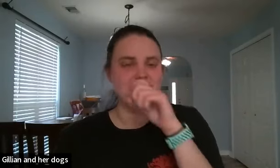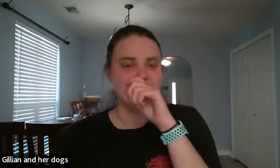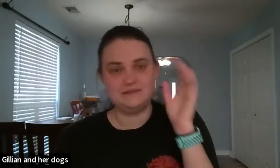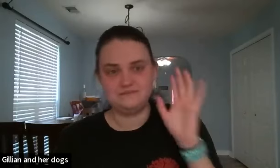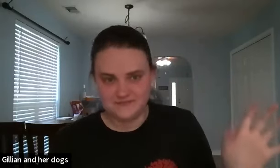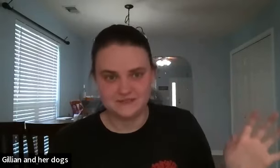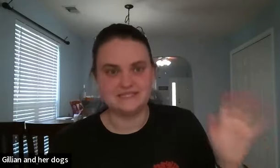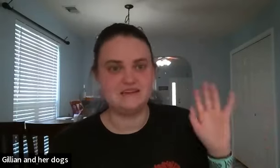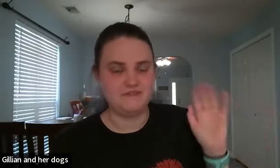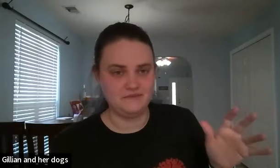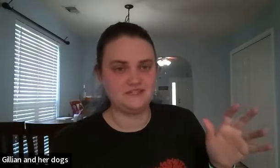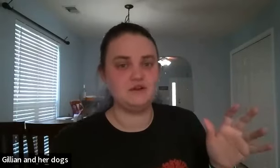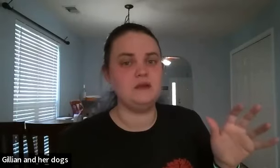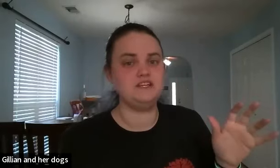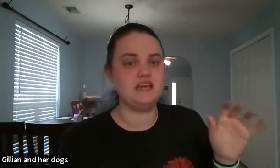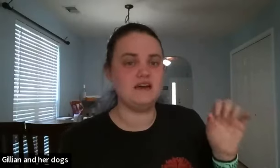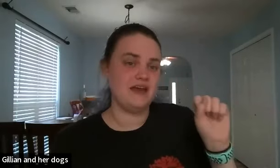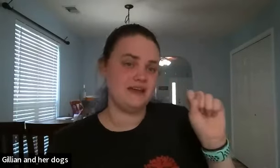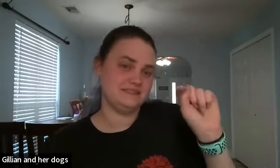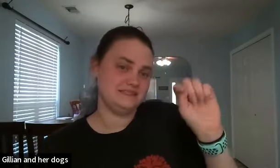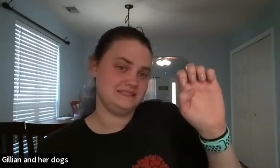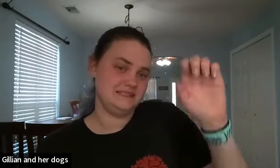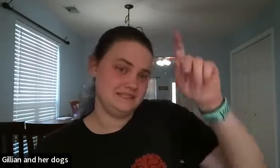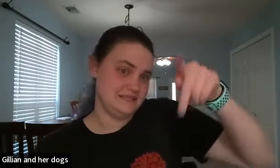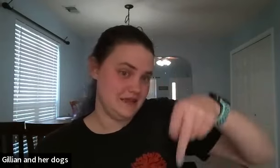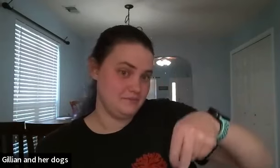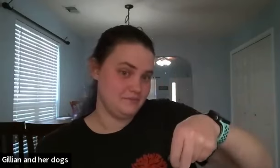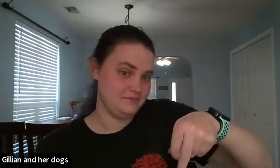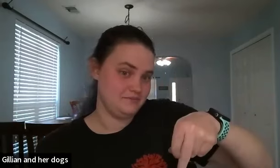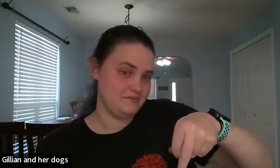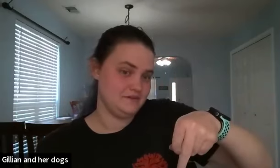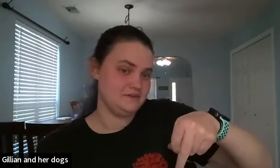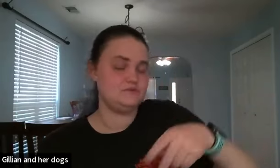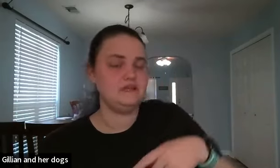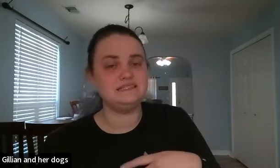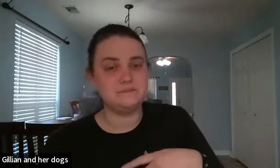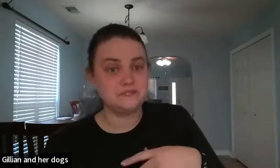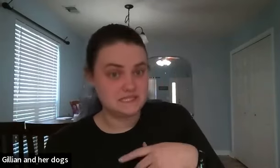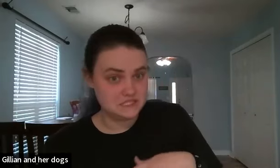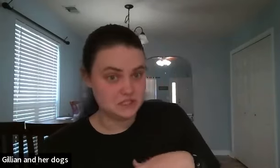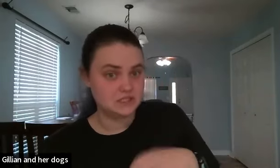or step-siblings, step-family. So we just have that step. So like